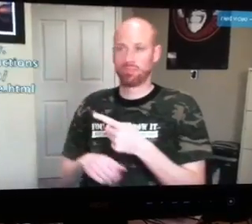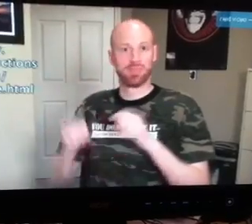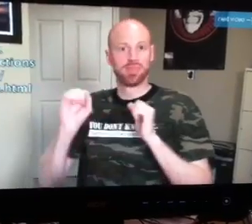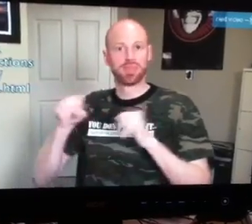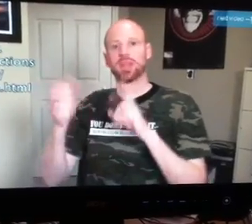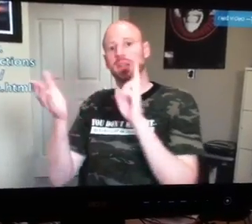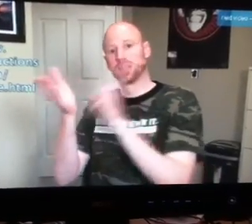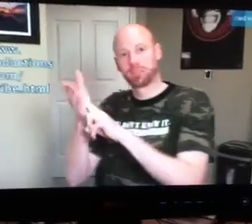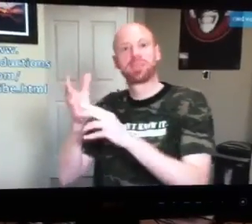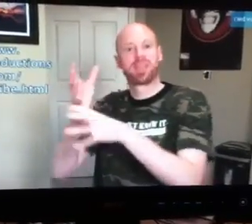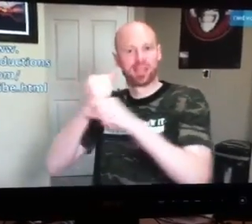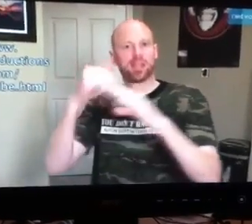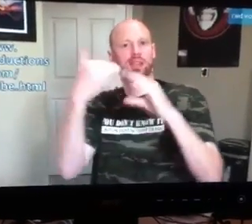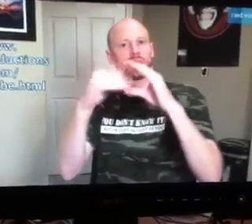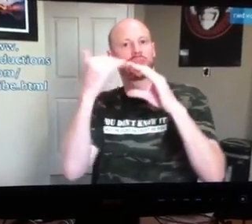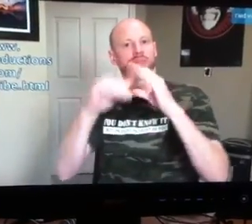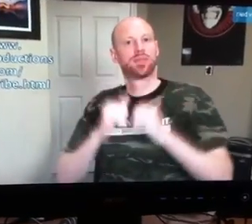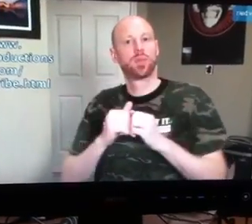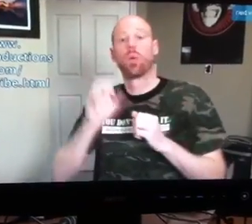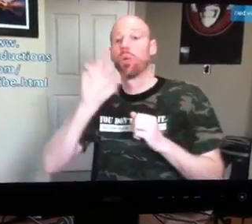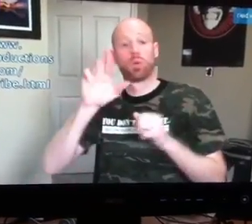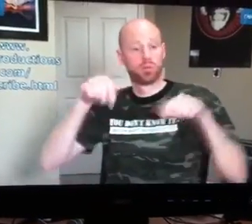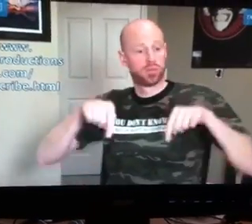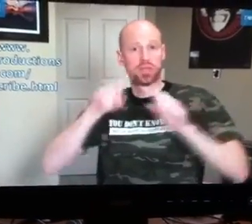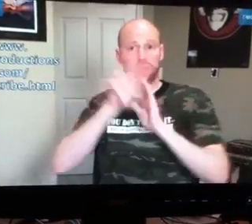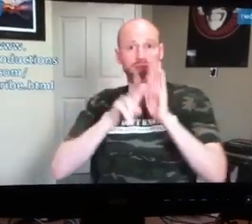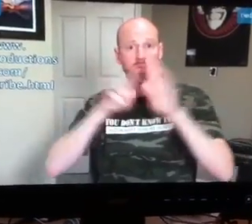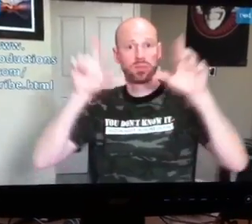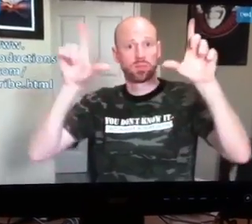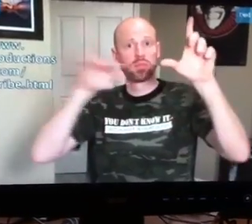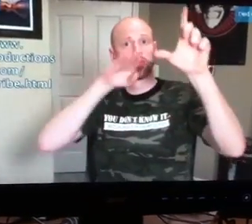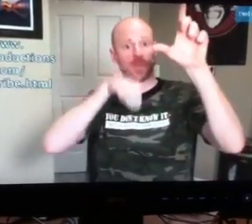give me feedback, or you can go on my website and get my email address from there.